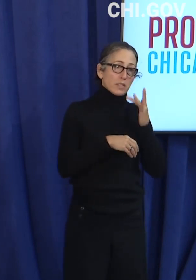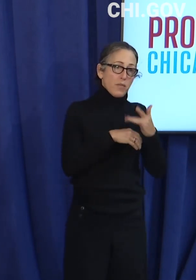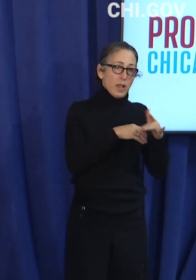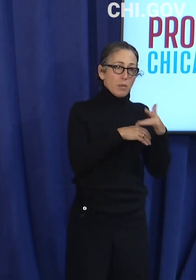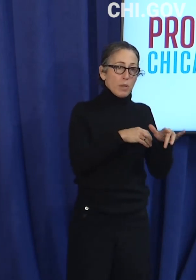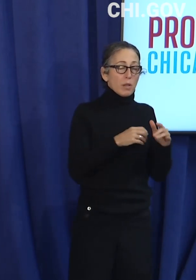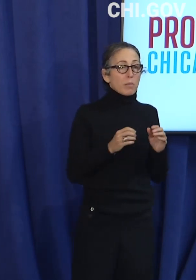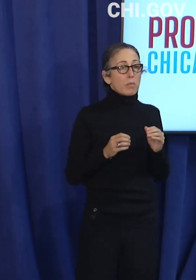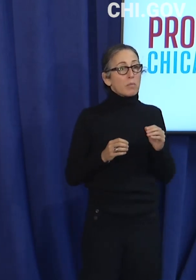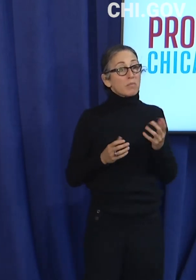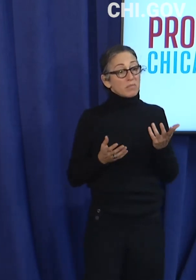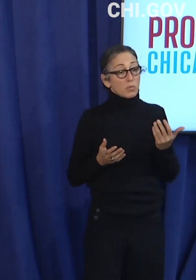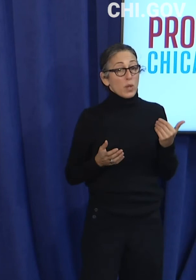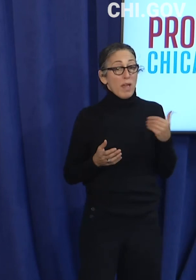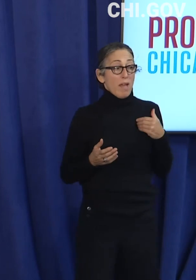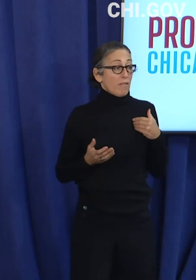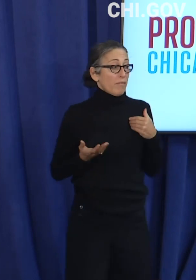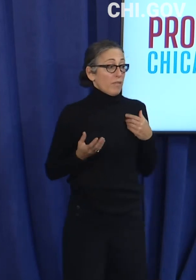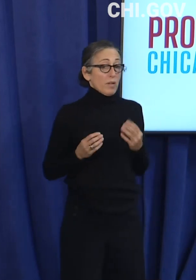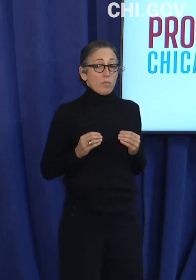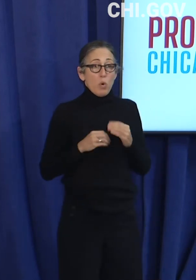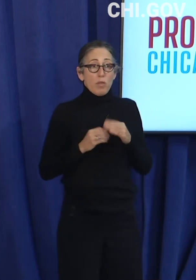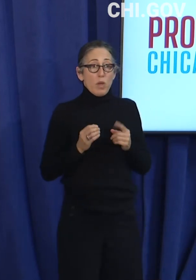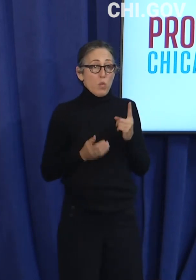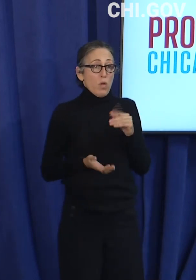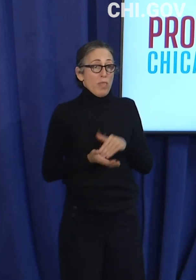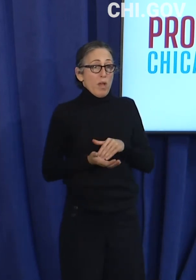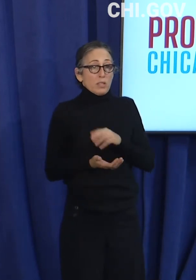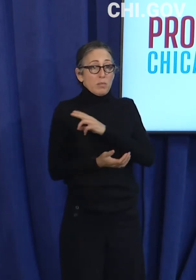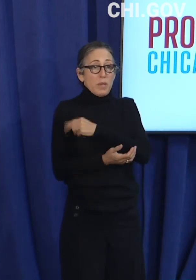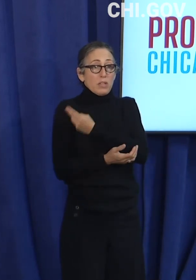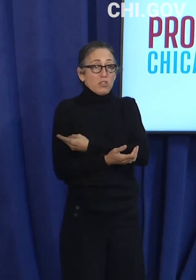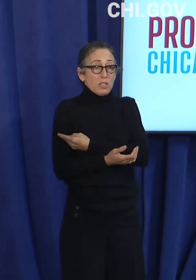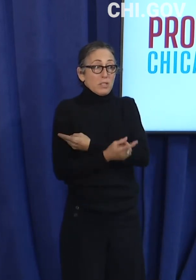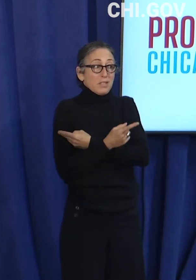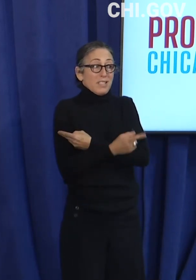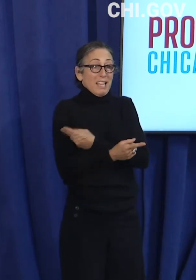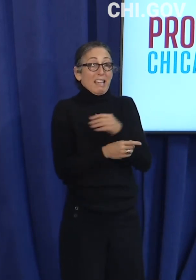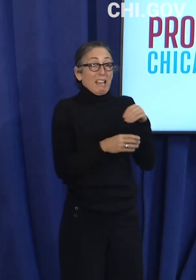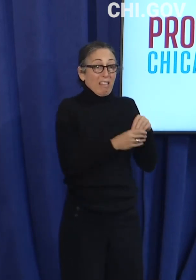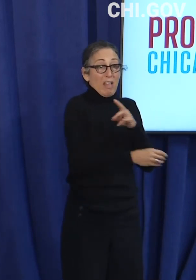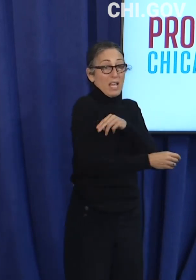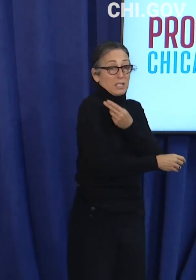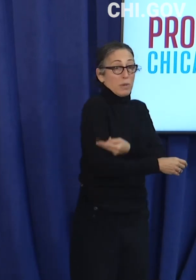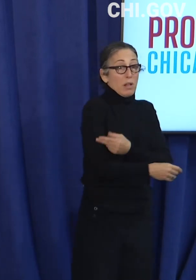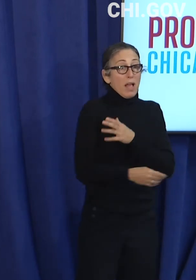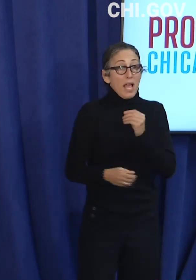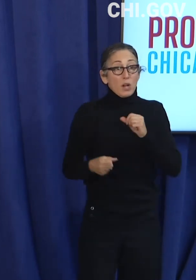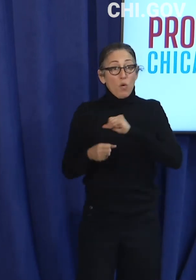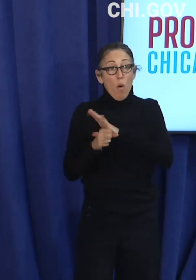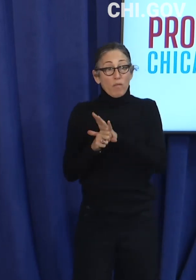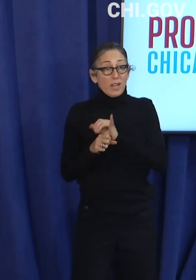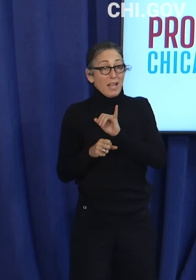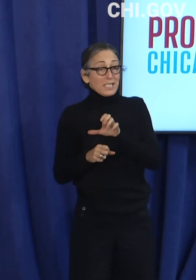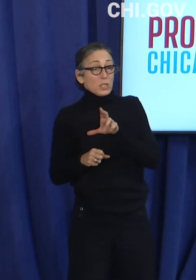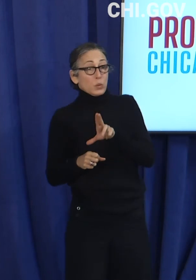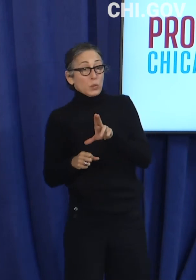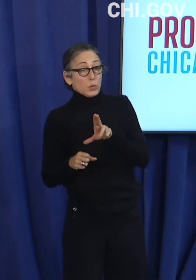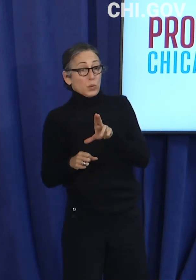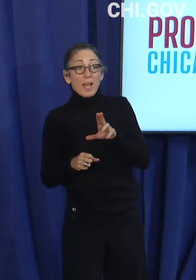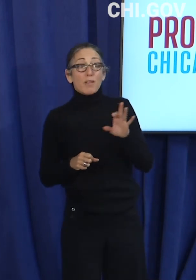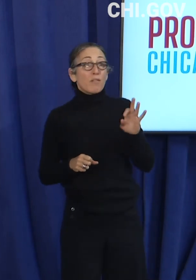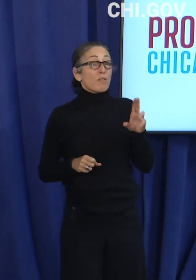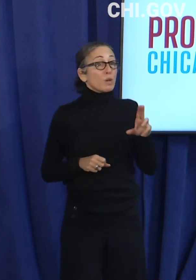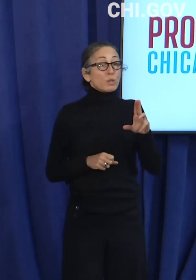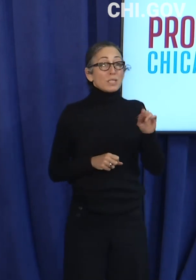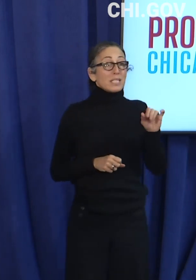than 1,000. We've got more than 1,000 patients in the non-ICU, close to 300 just with COVID in the ICU, and we haven't even seen flu season hit yet.